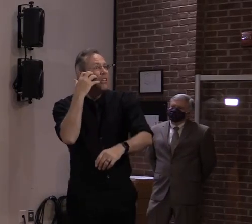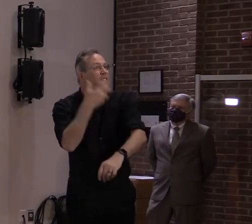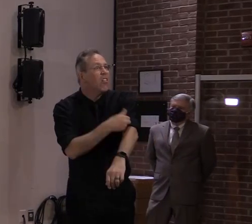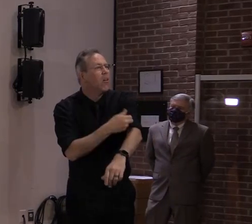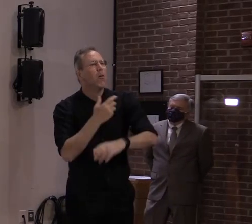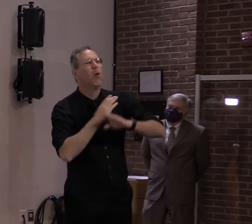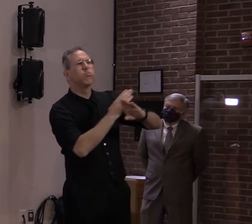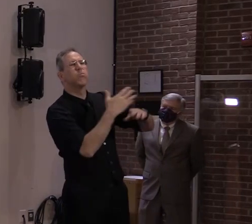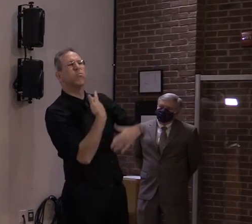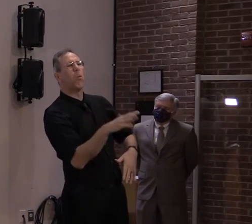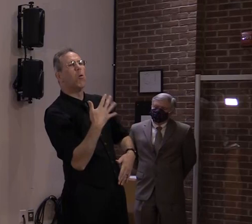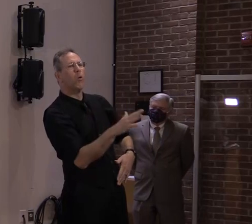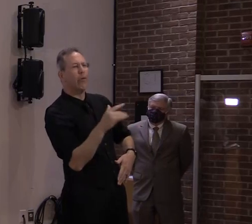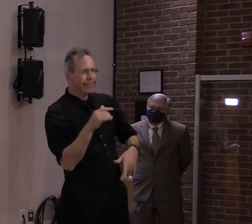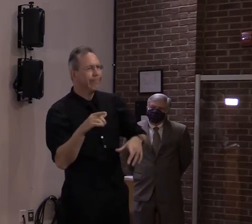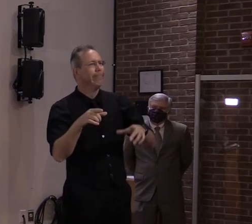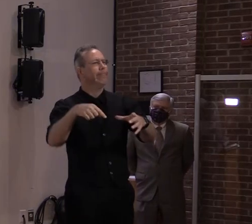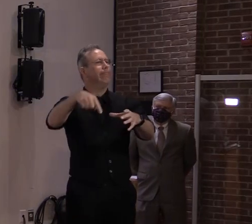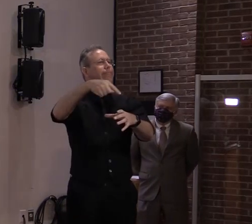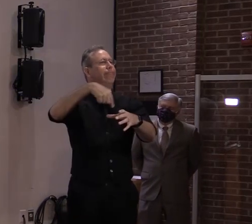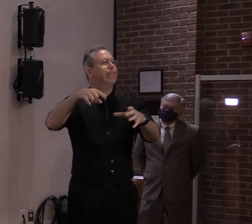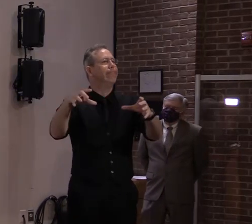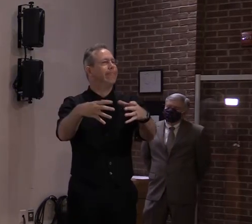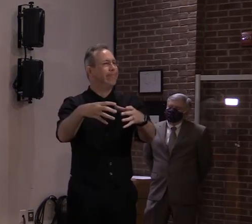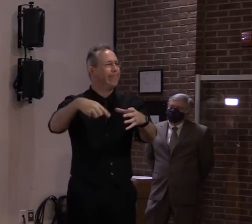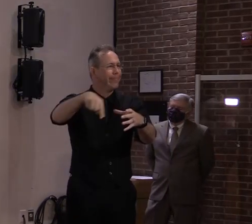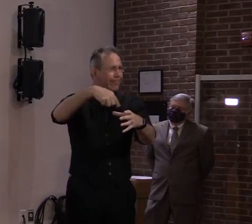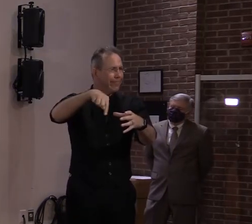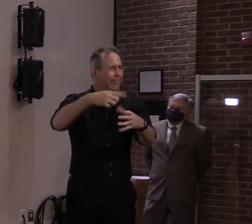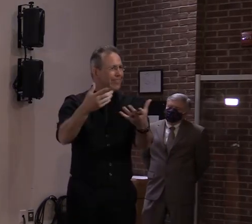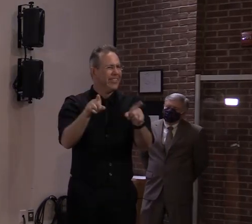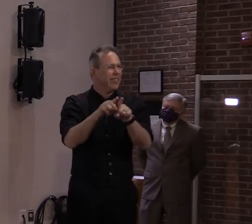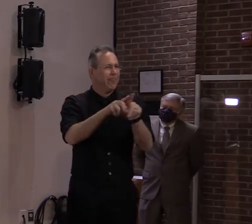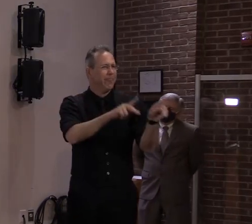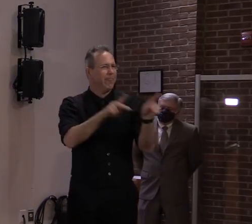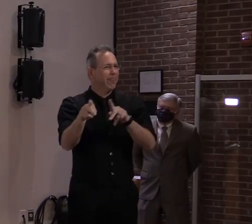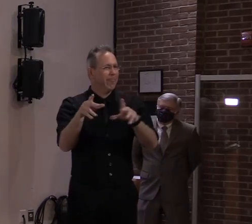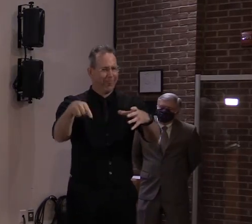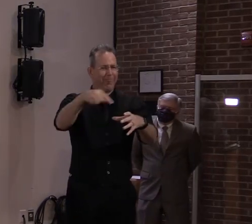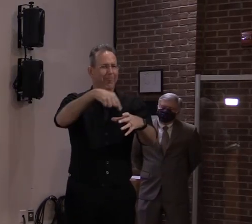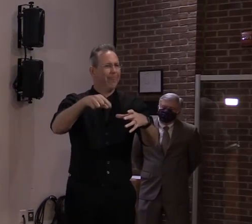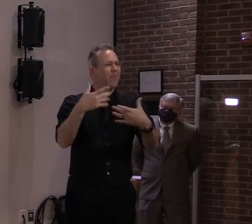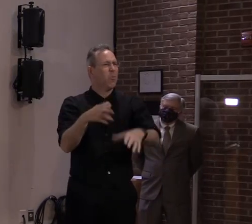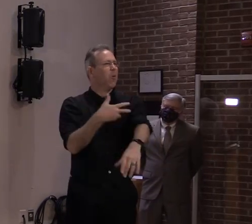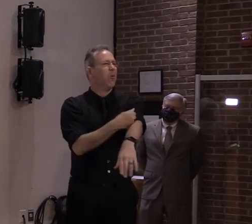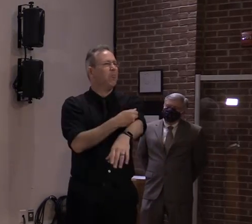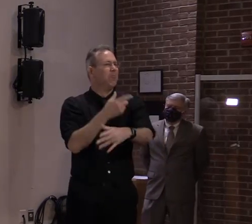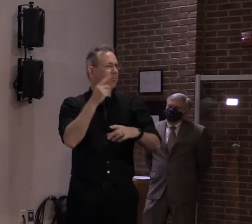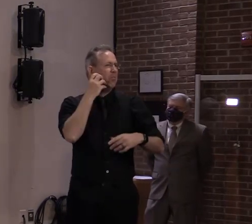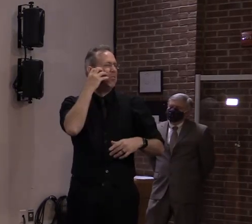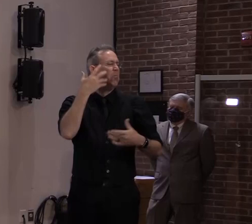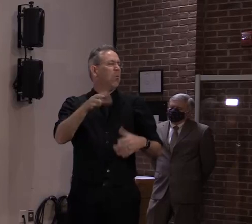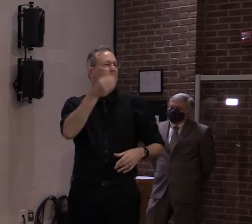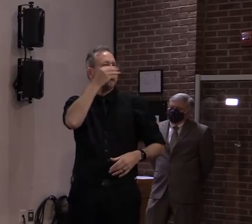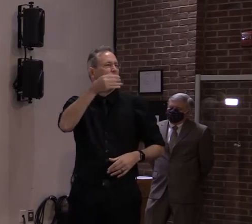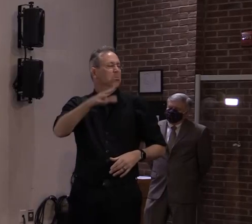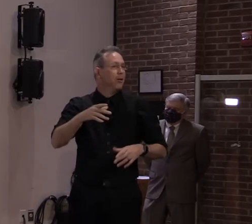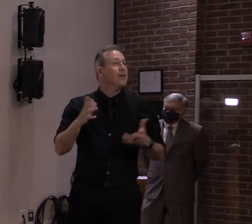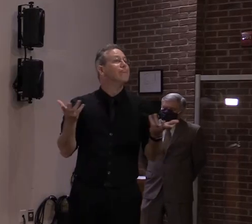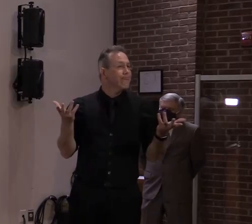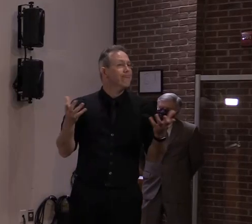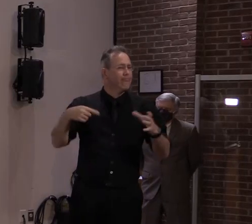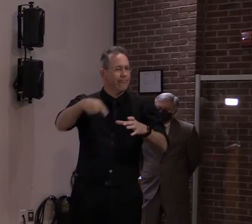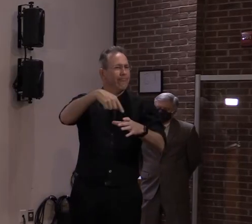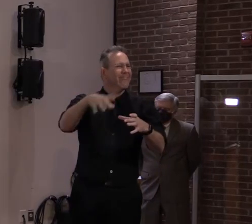focused groups. We didn't see it necessarily spread widely through communities, but there were concerns and a lot of public